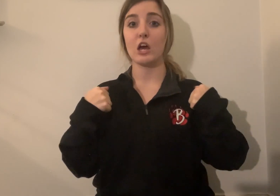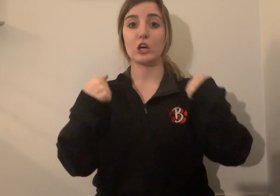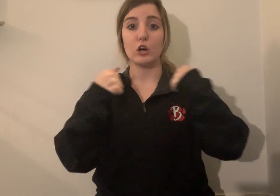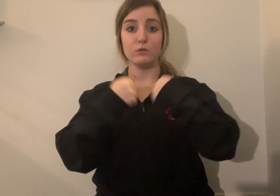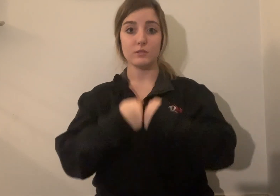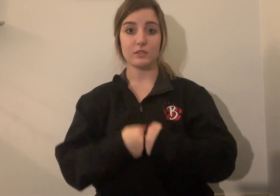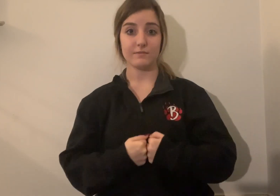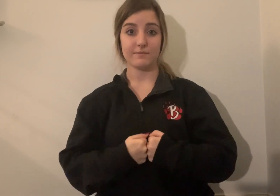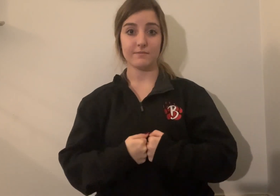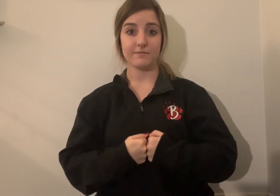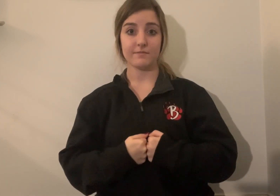coat,